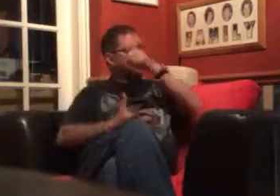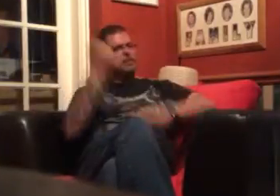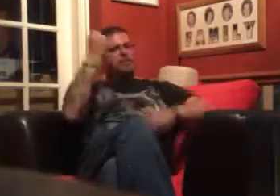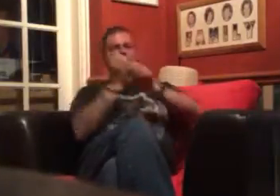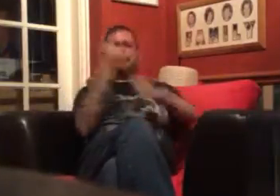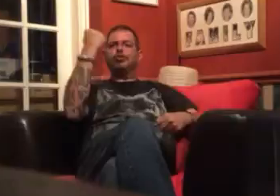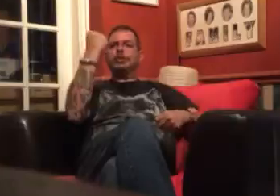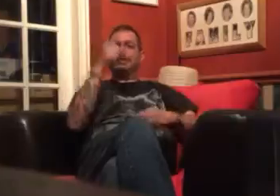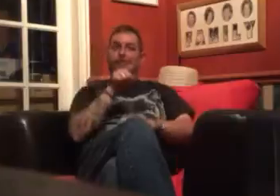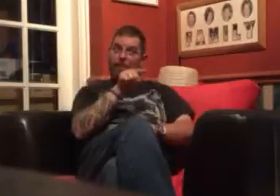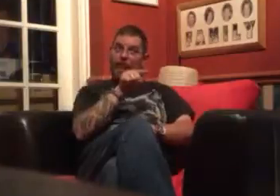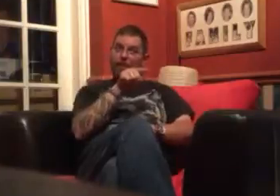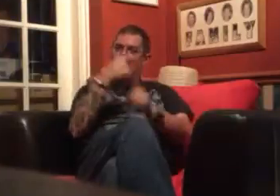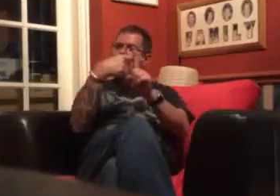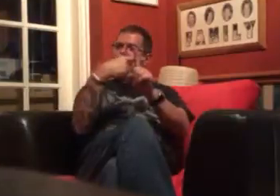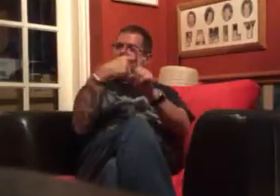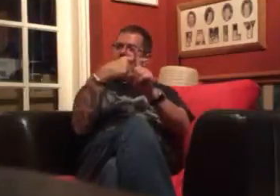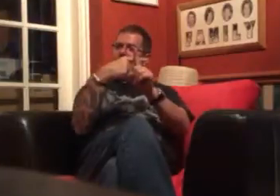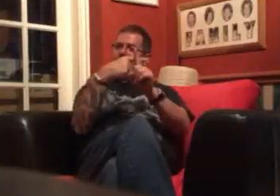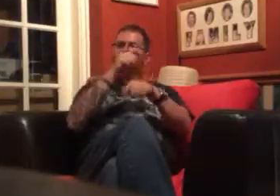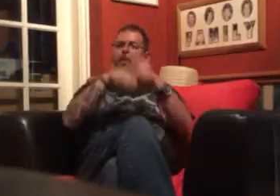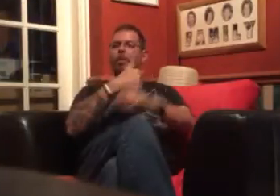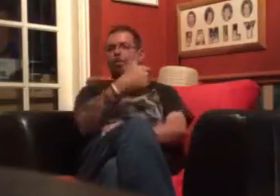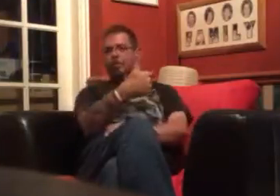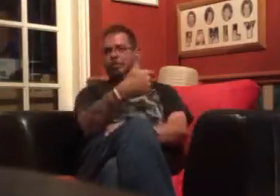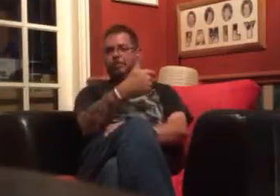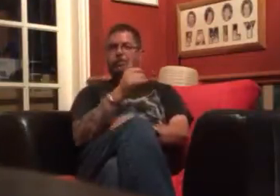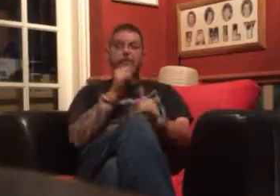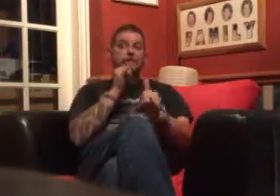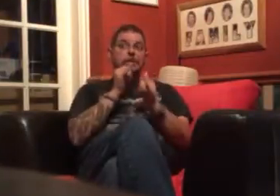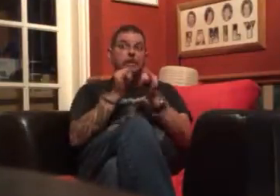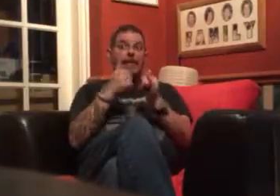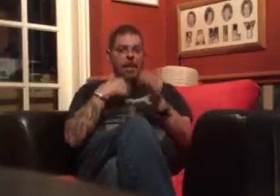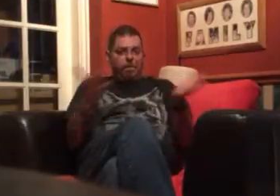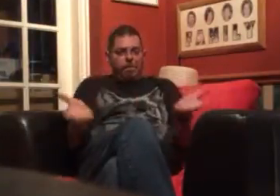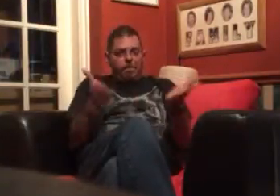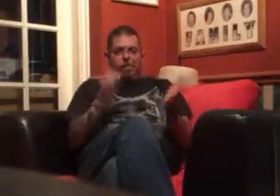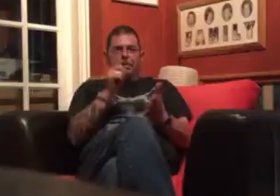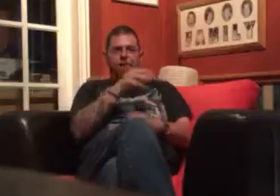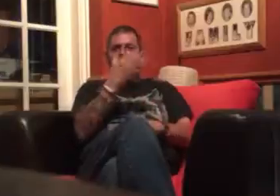work, you're willing to achieve the degree. We need to know that, and it needs to be very positive. Sometimes